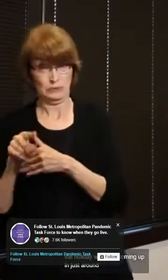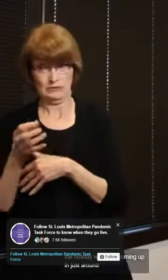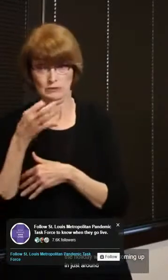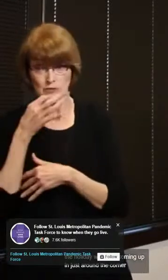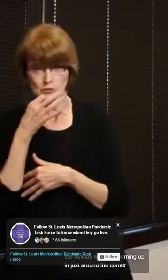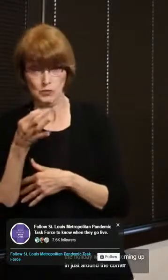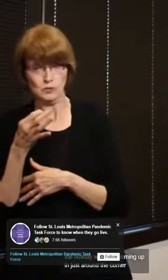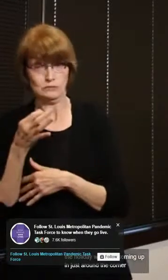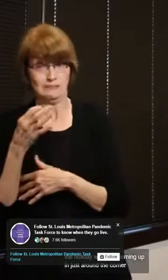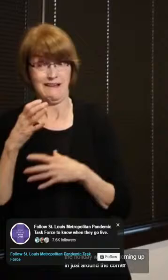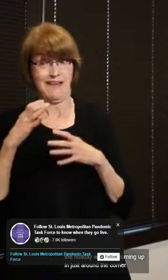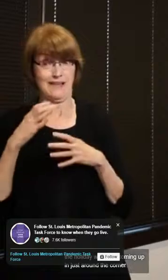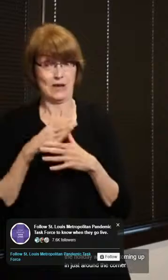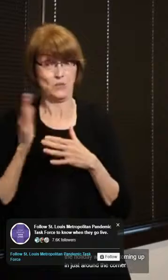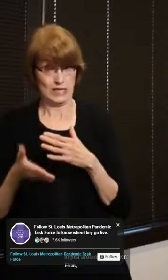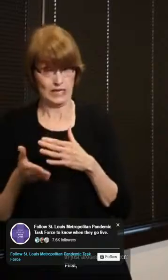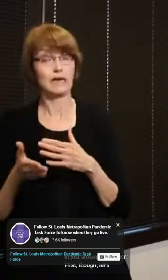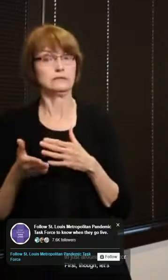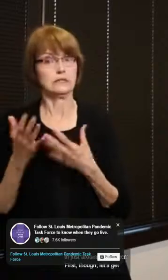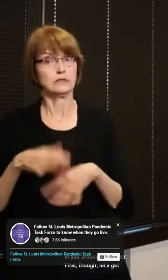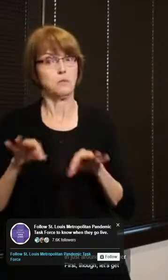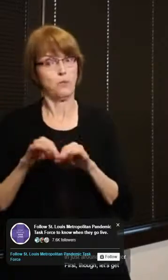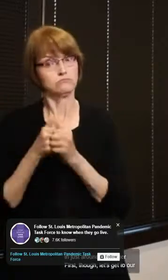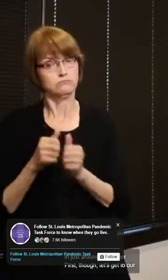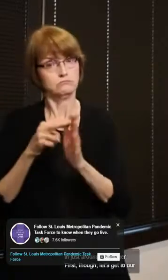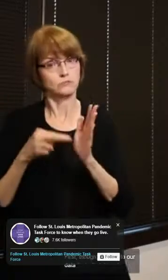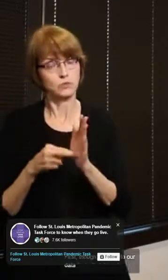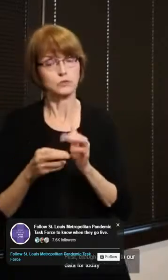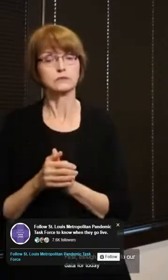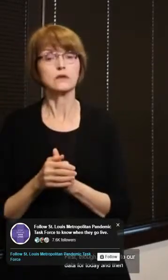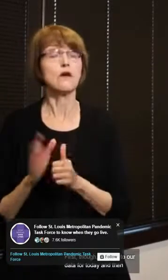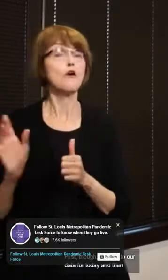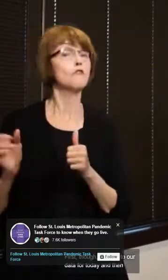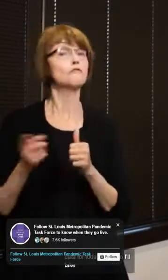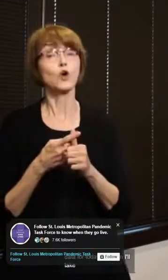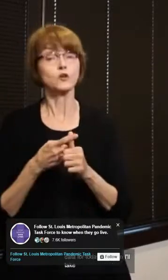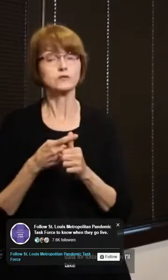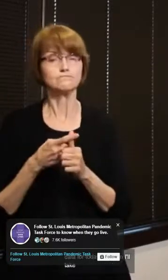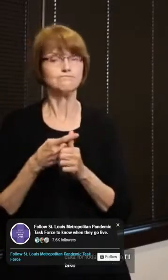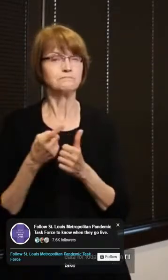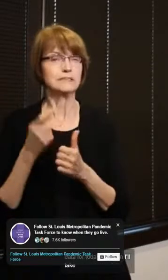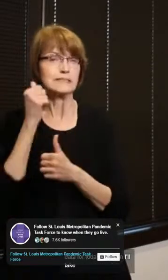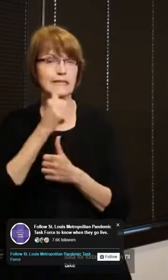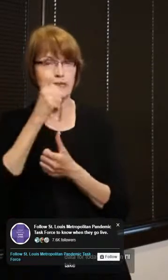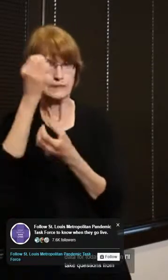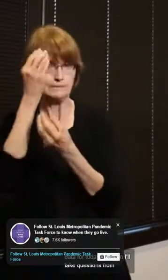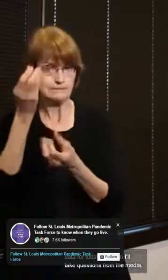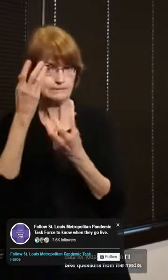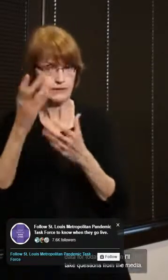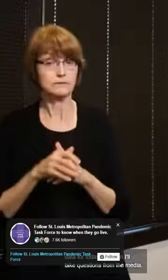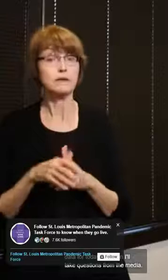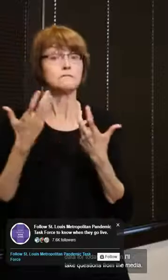corner. First, though, let's get to our data for today, and then I'll take questions from the media.